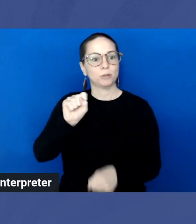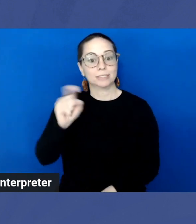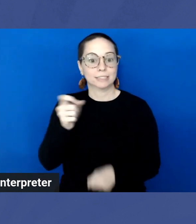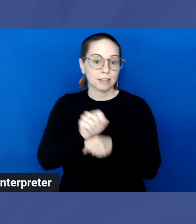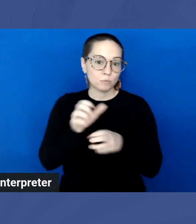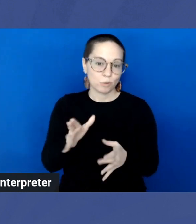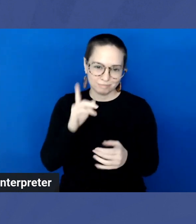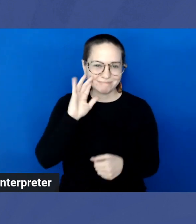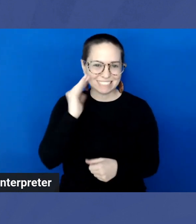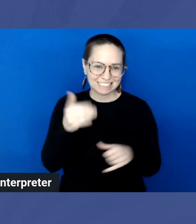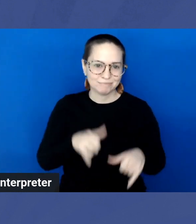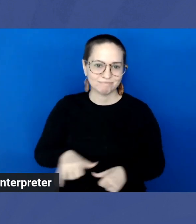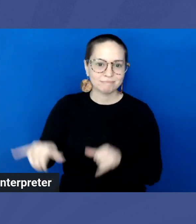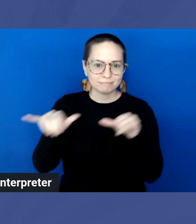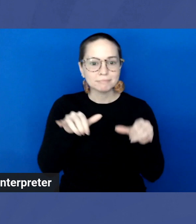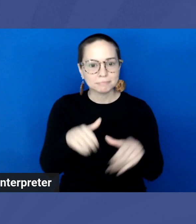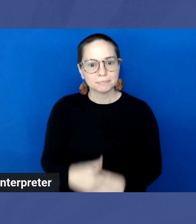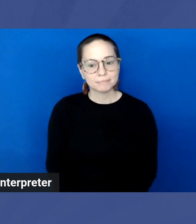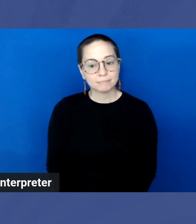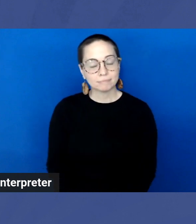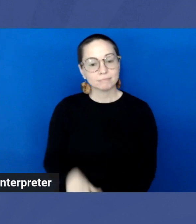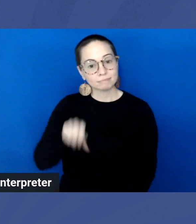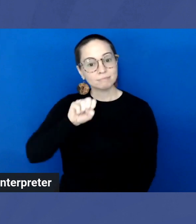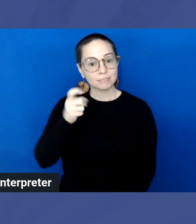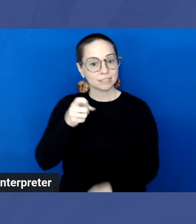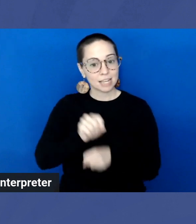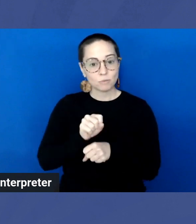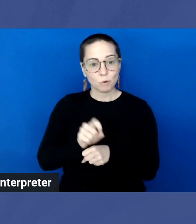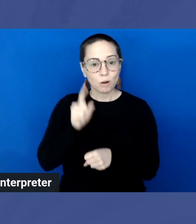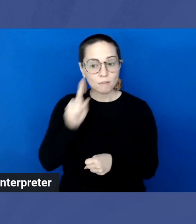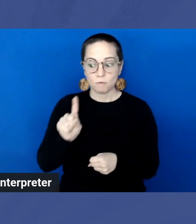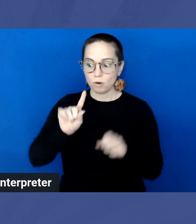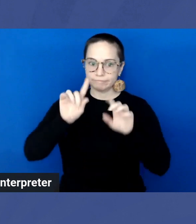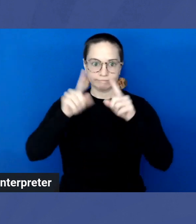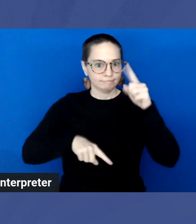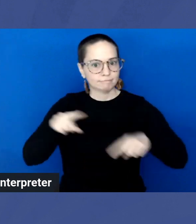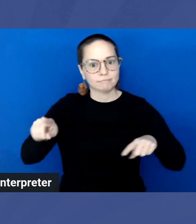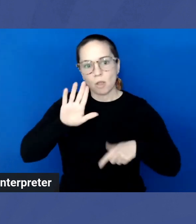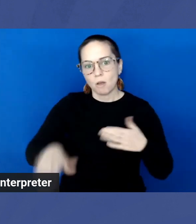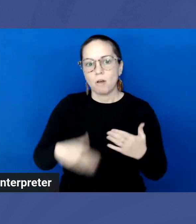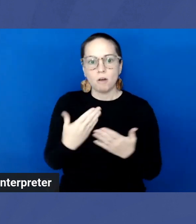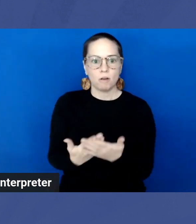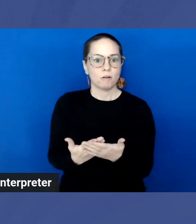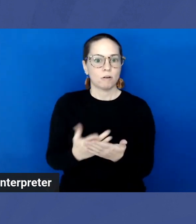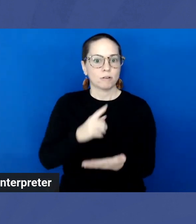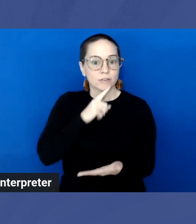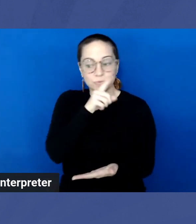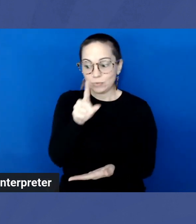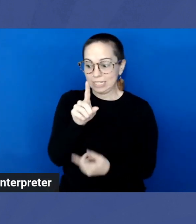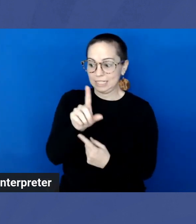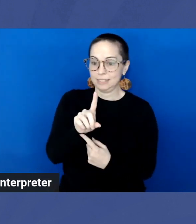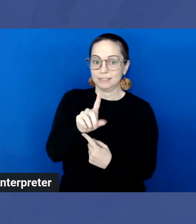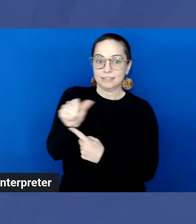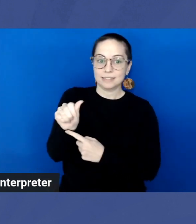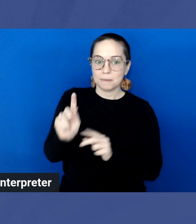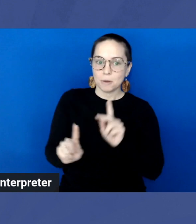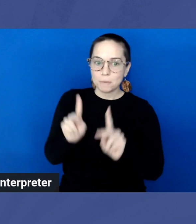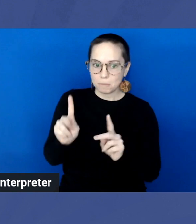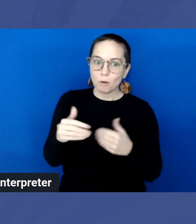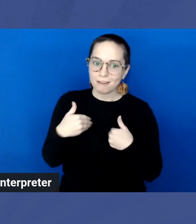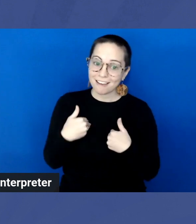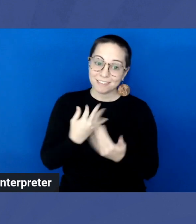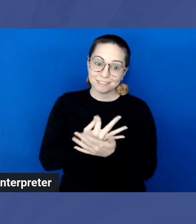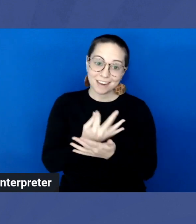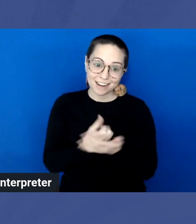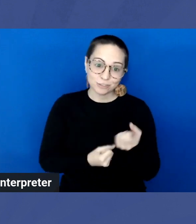own. That sex work in all of its forms gives disabled folks financial